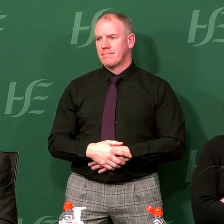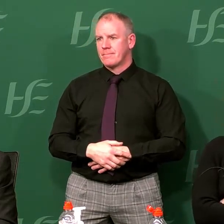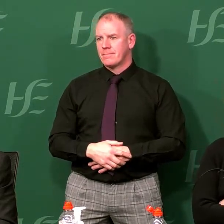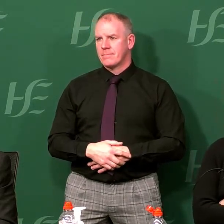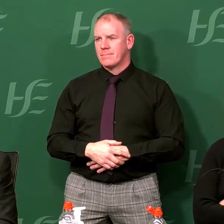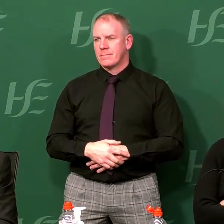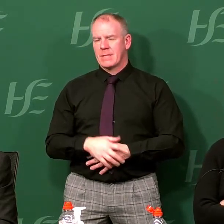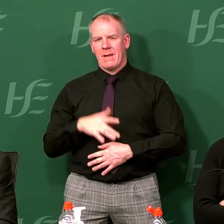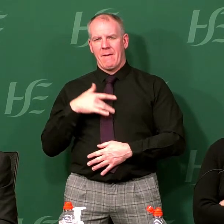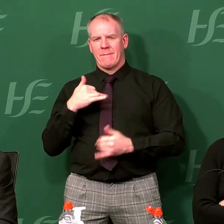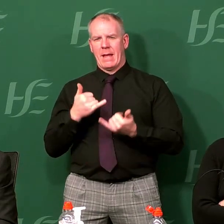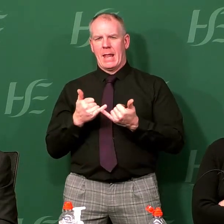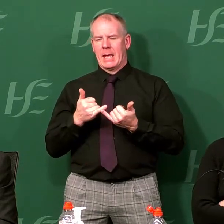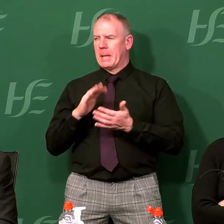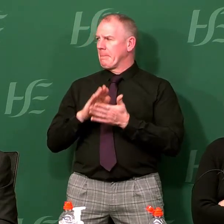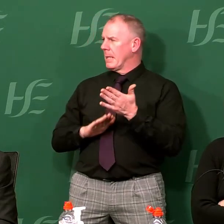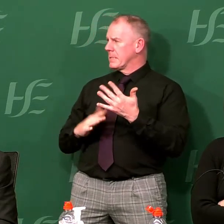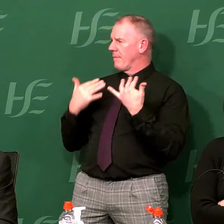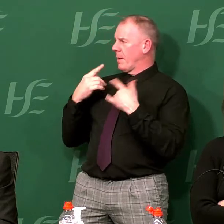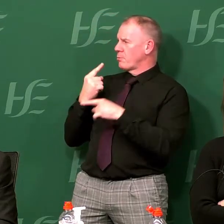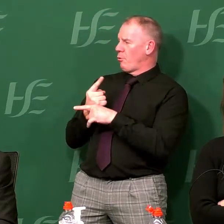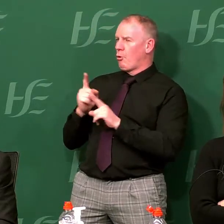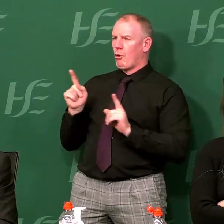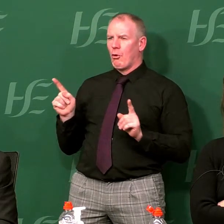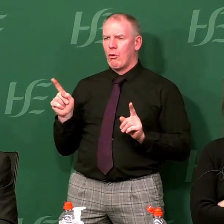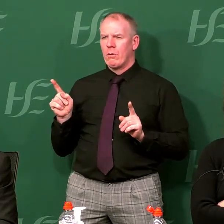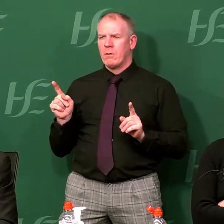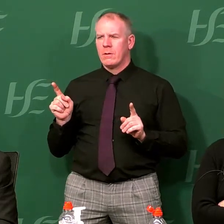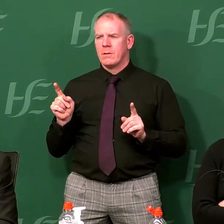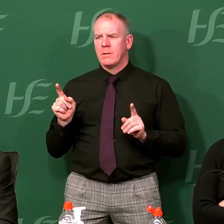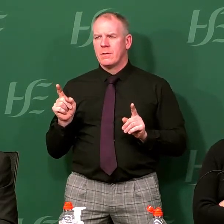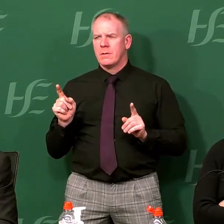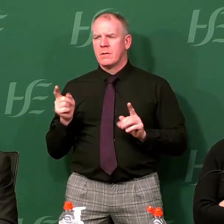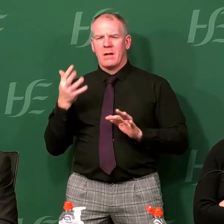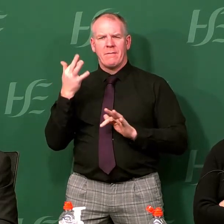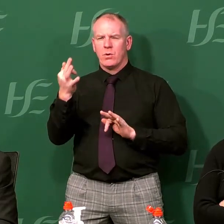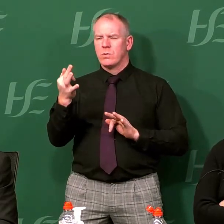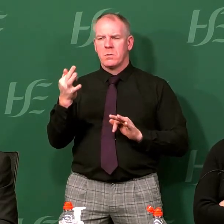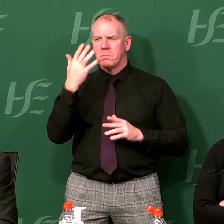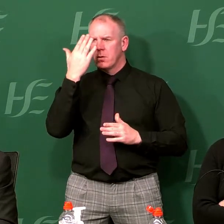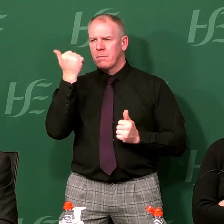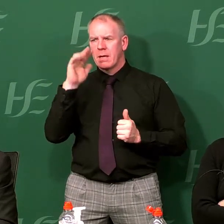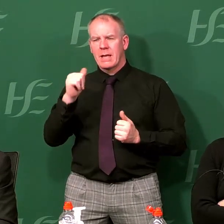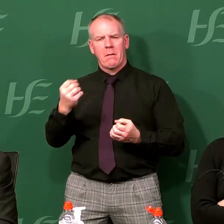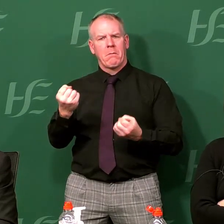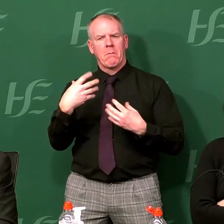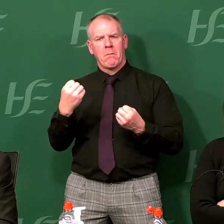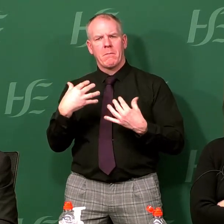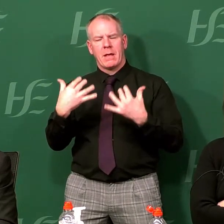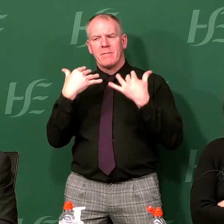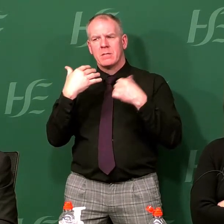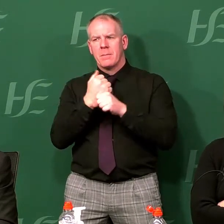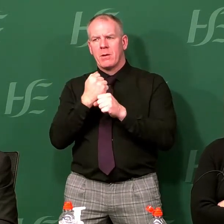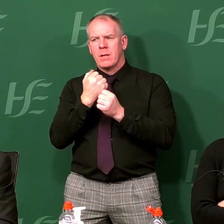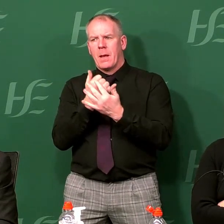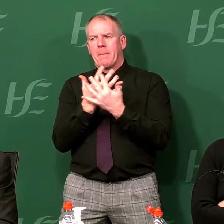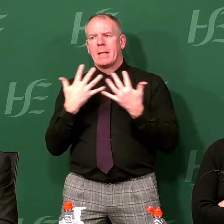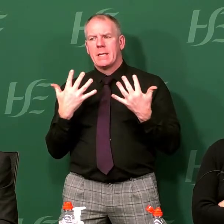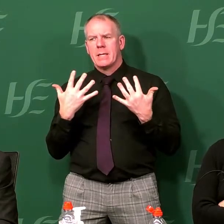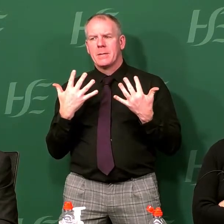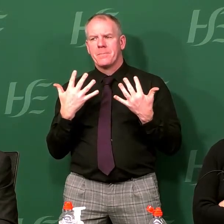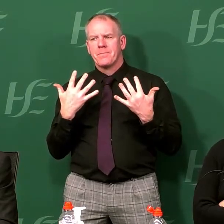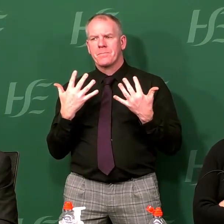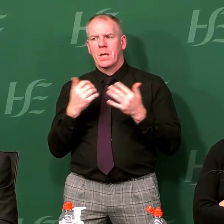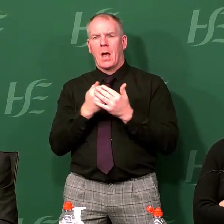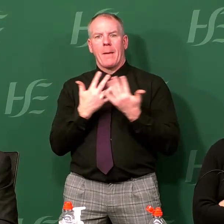I felt there was a slide missing there, but just maybe for future ones, but if you could give some indication of the amount of